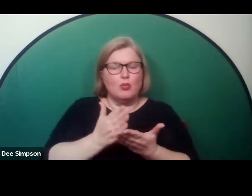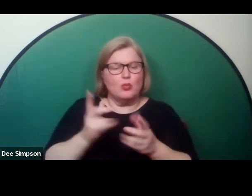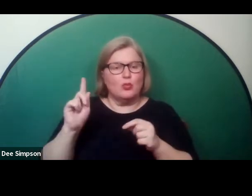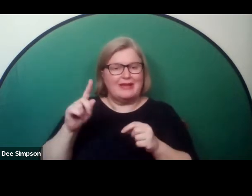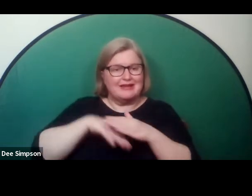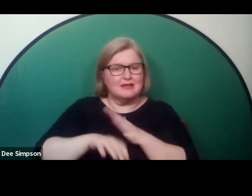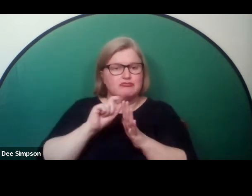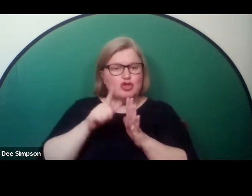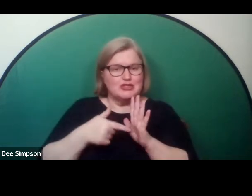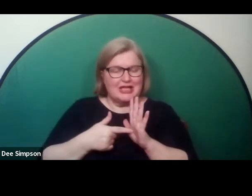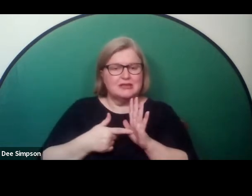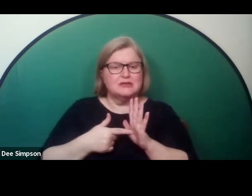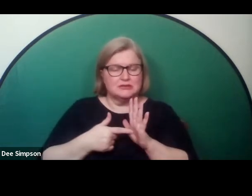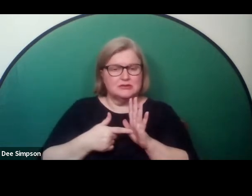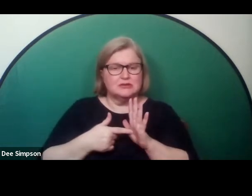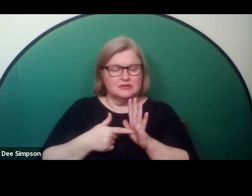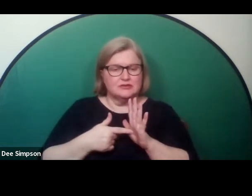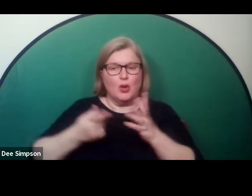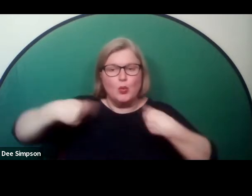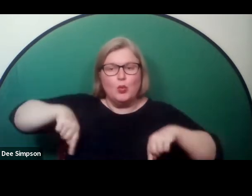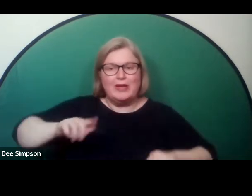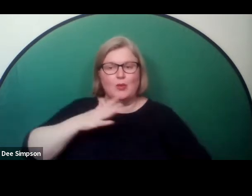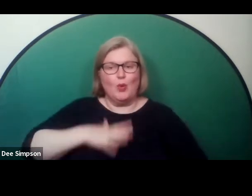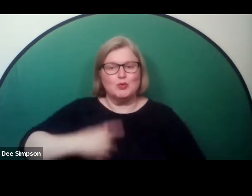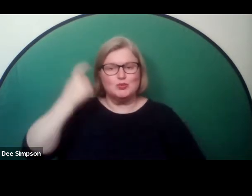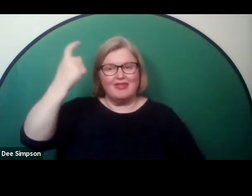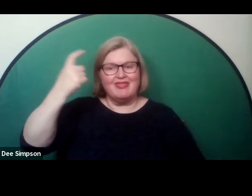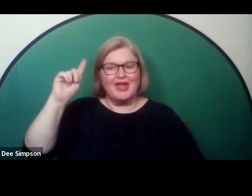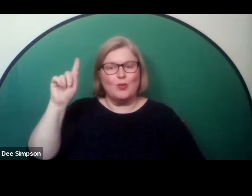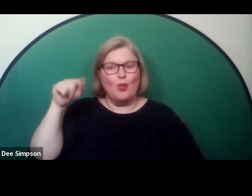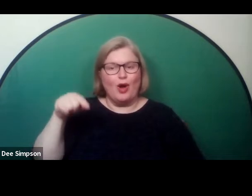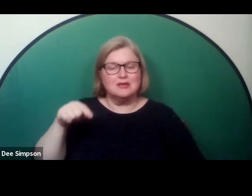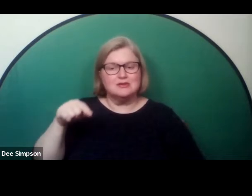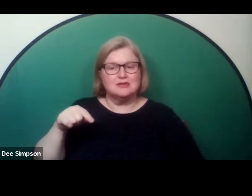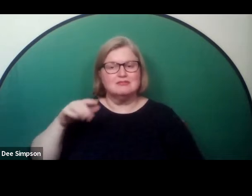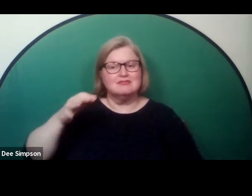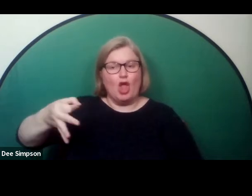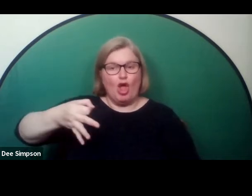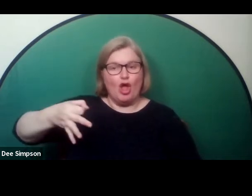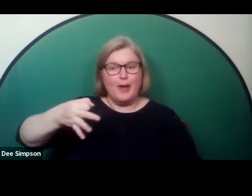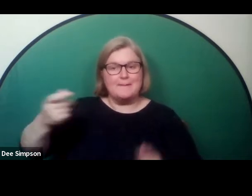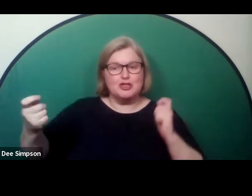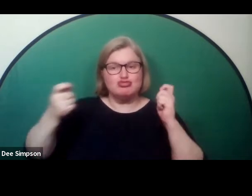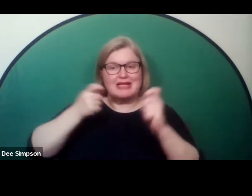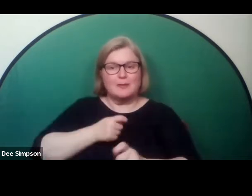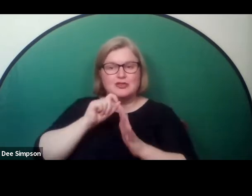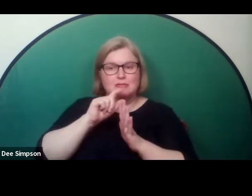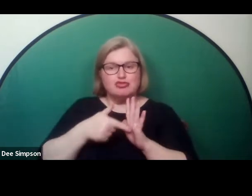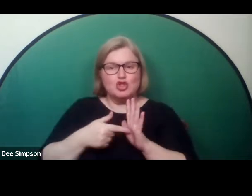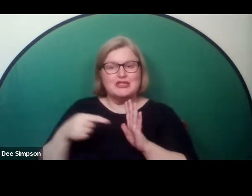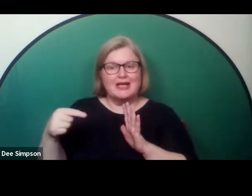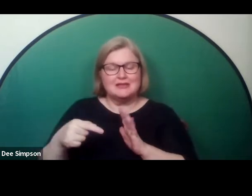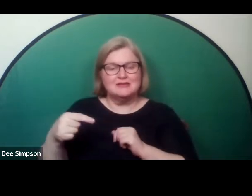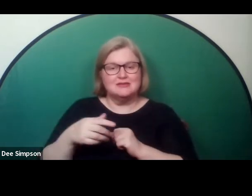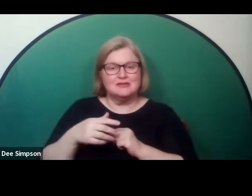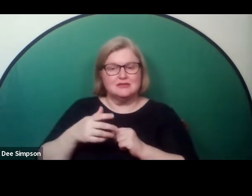the project. We like to think of this as really an urban transformation project that